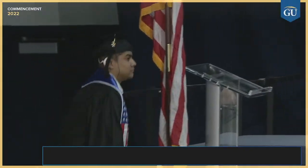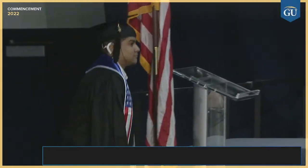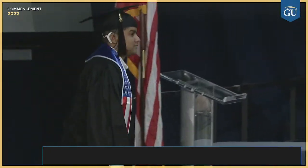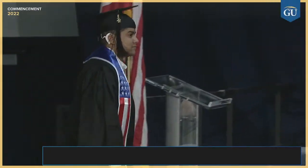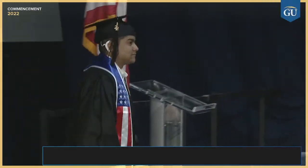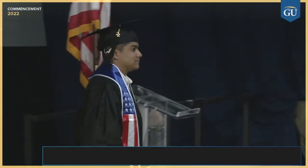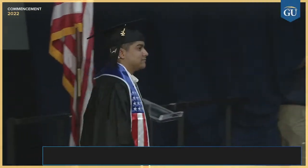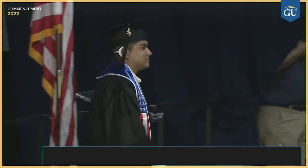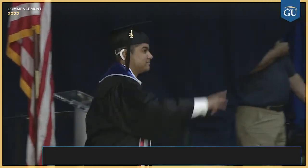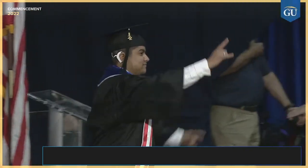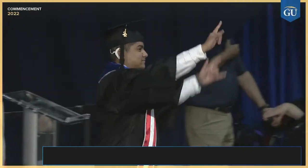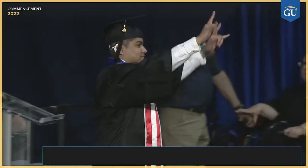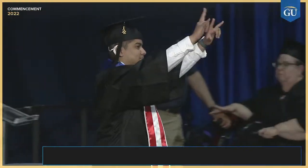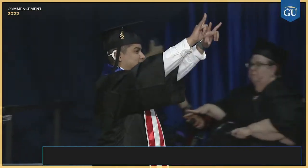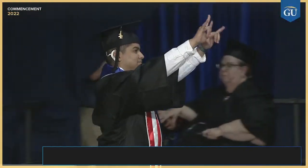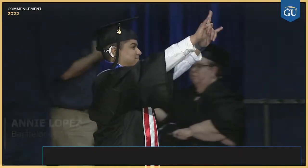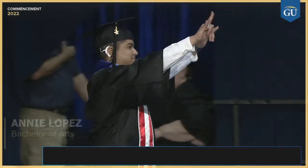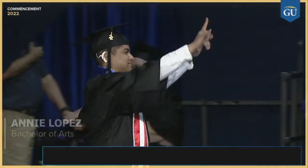Annie Lopez, Bachelor of Arts.